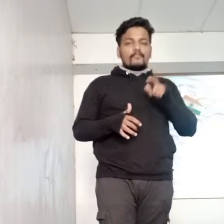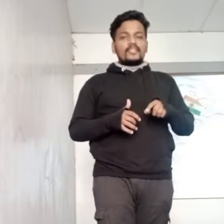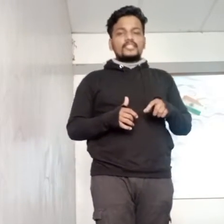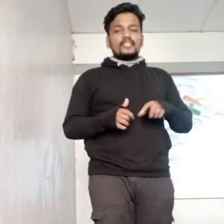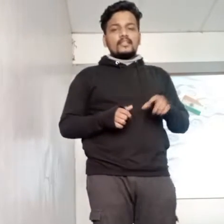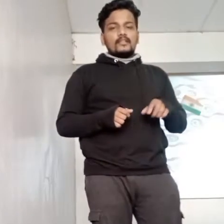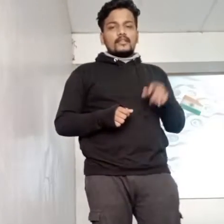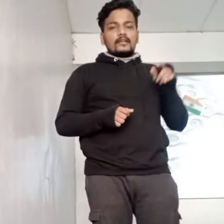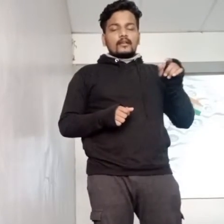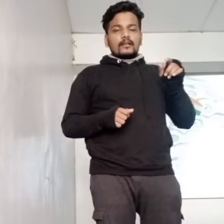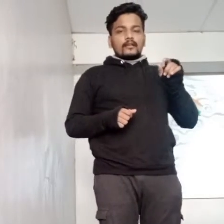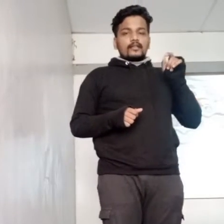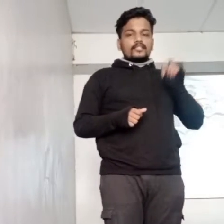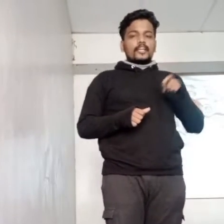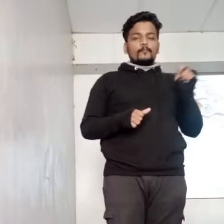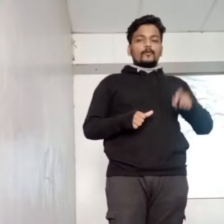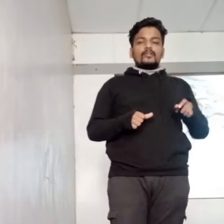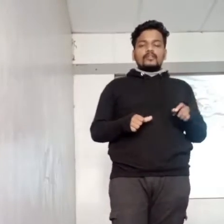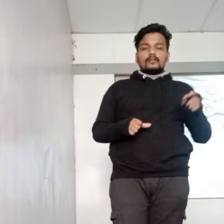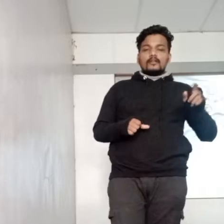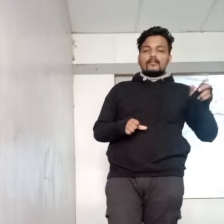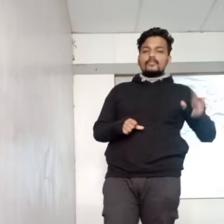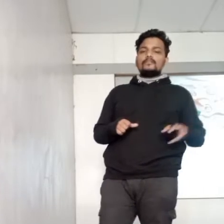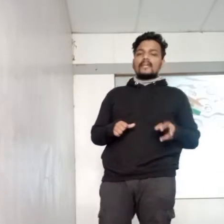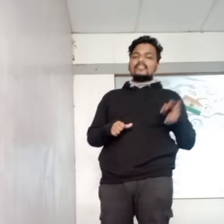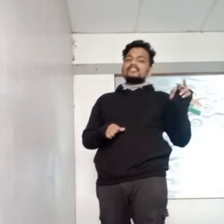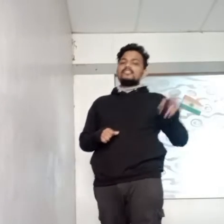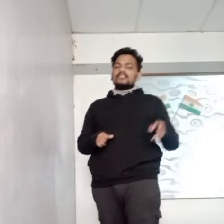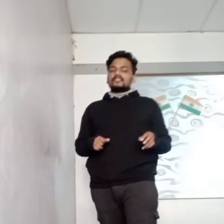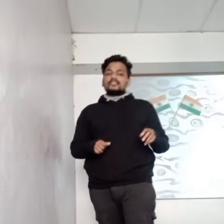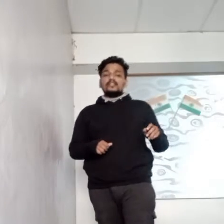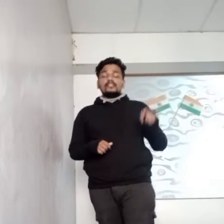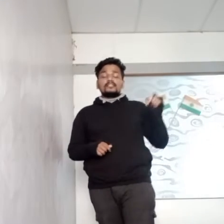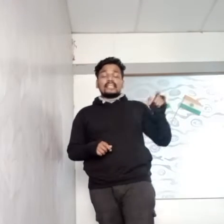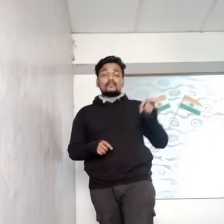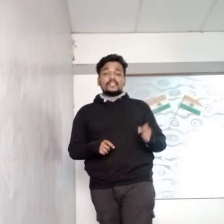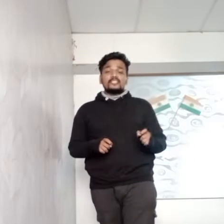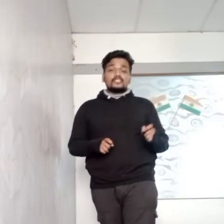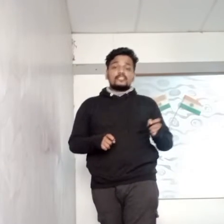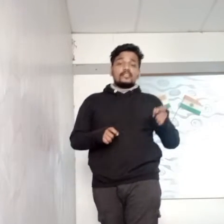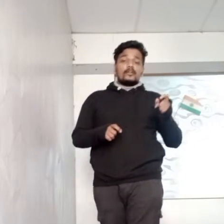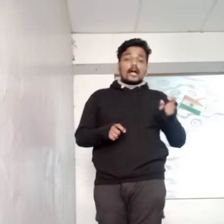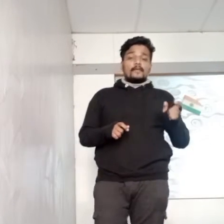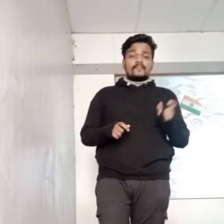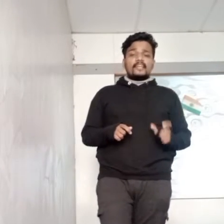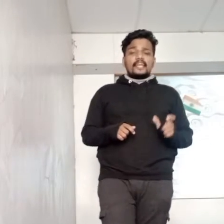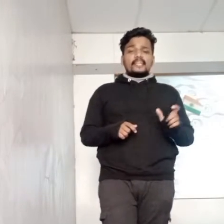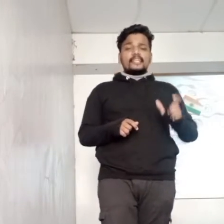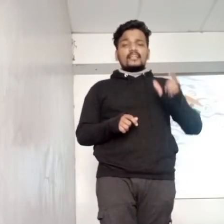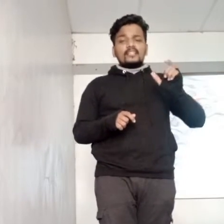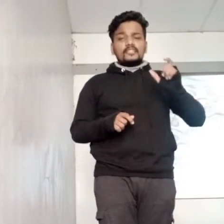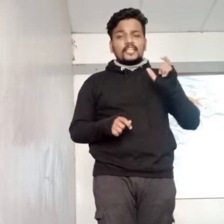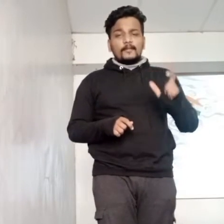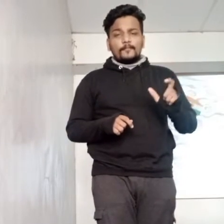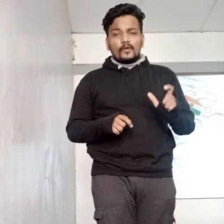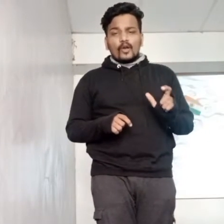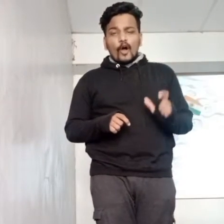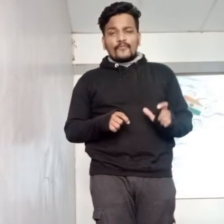fixed thread pool within parenthesis yes. That means I am creating a thread pool of